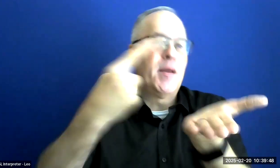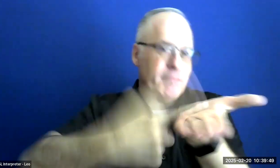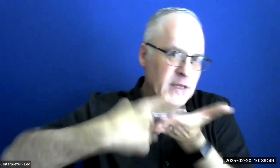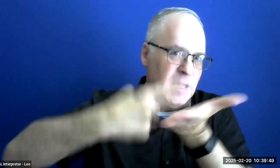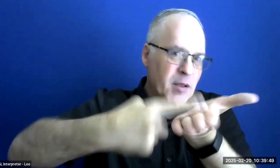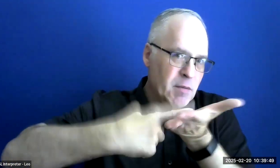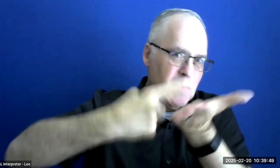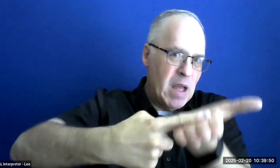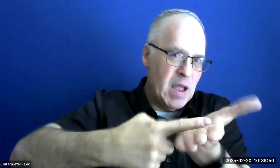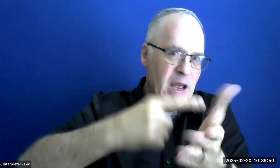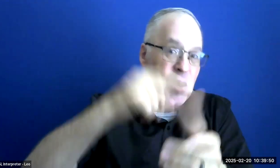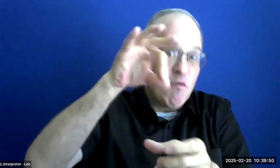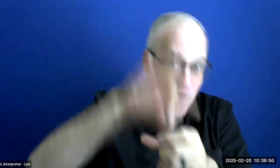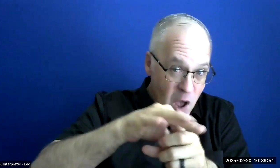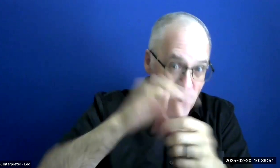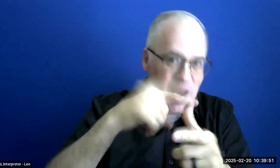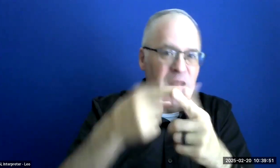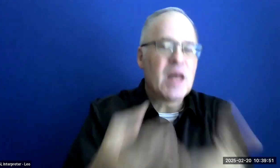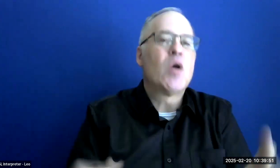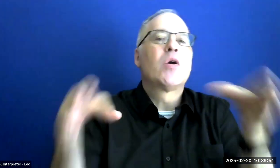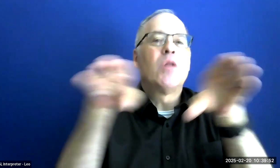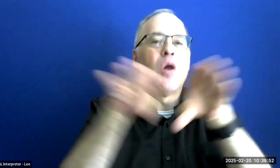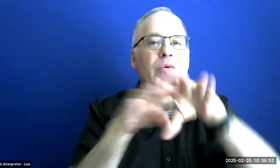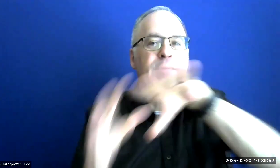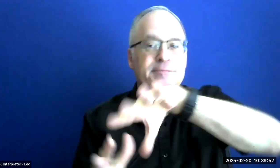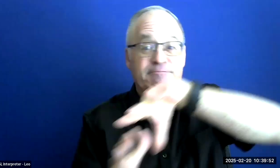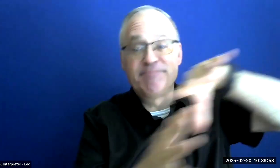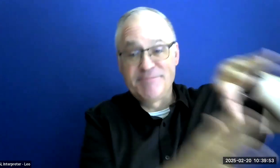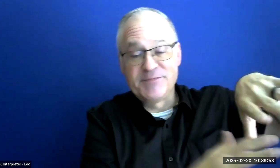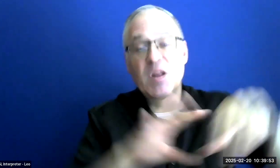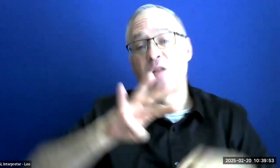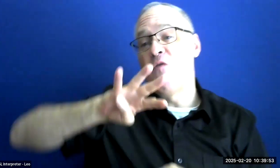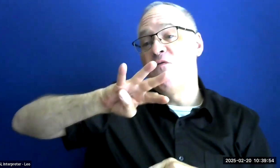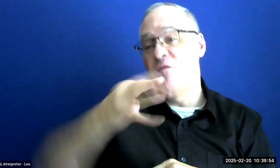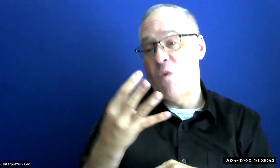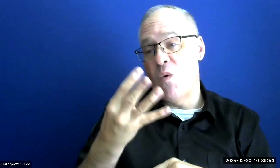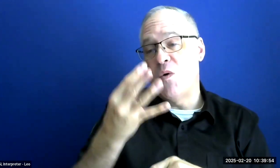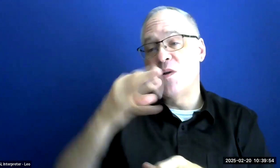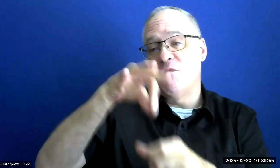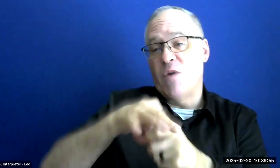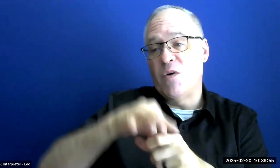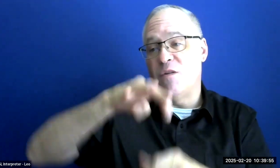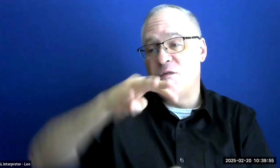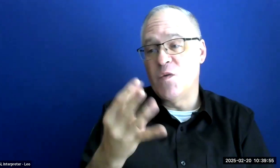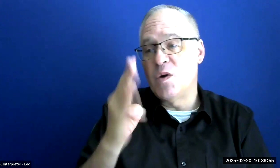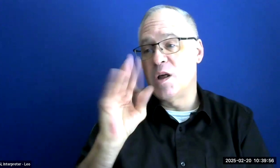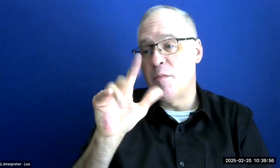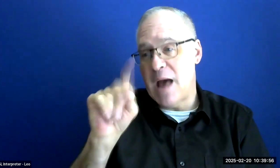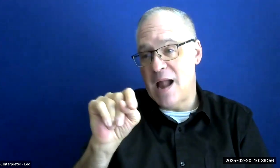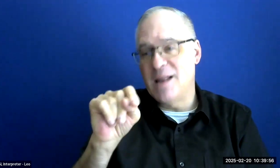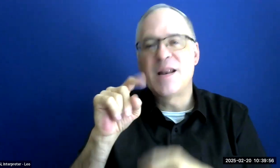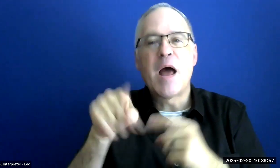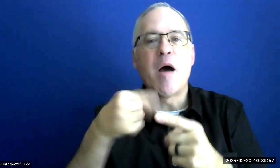close. The fourth ballot, the fourth vote, will be related to who is able to vote related to